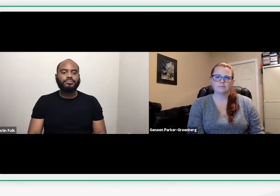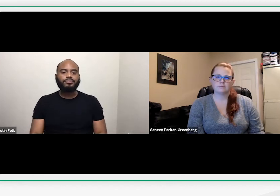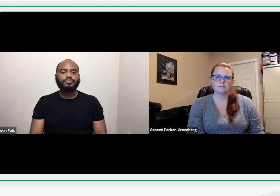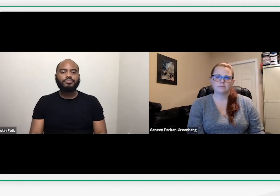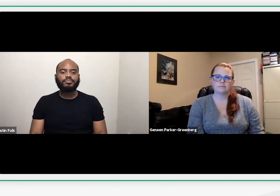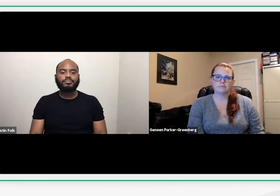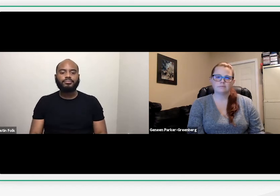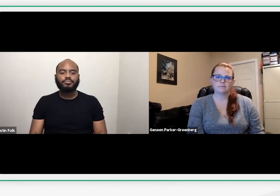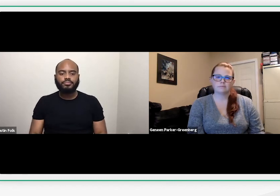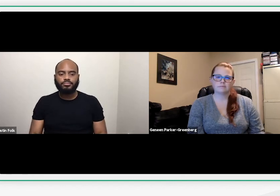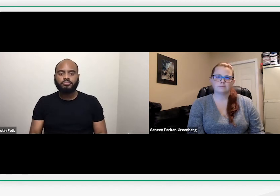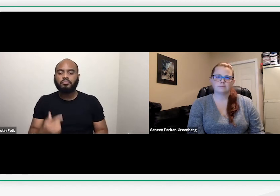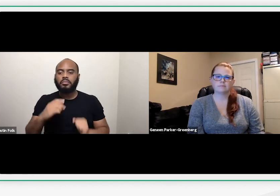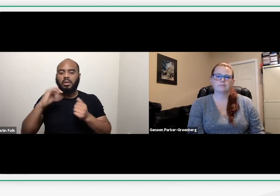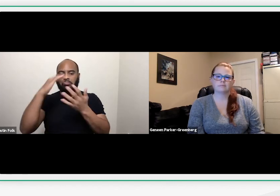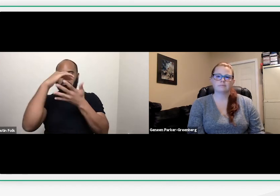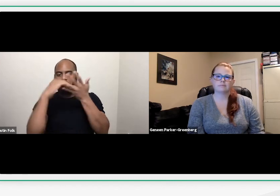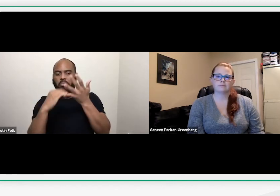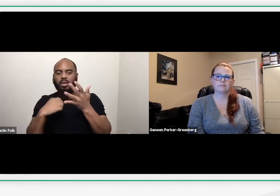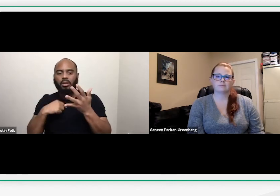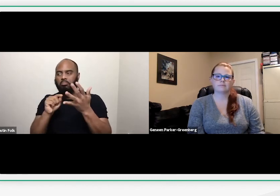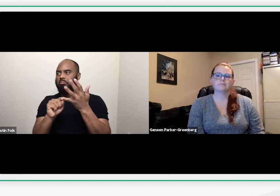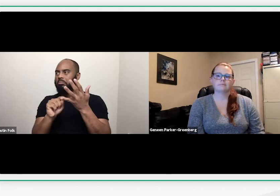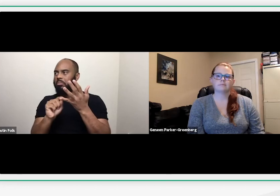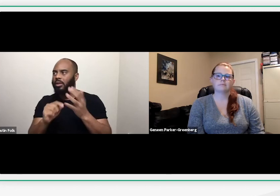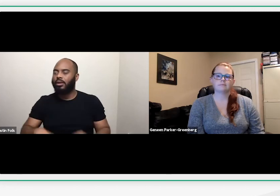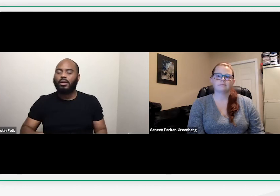if there is a criminal record existent. So keep that clean.